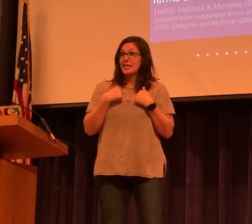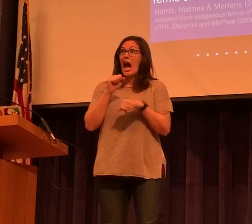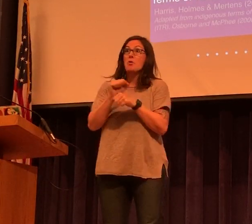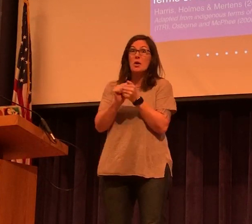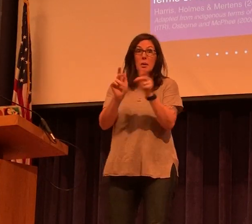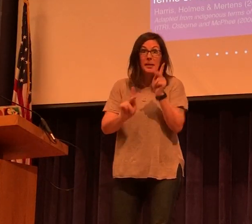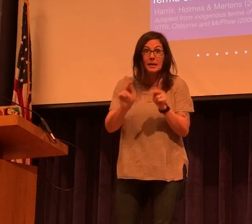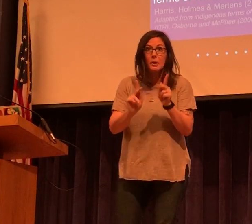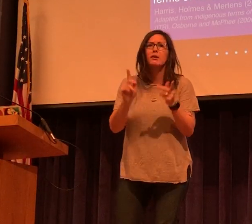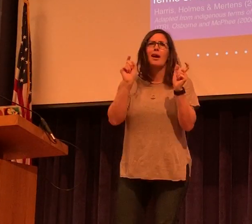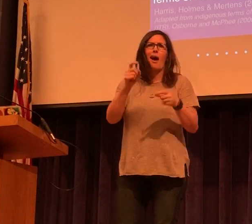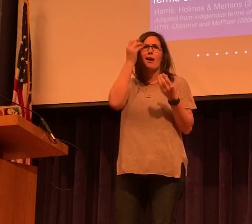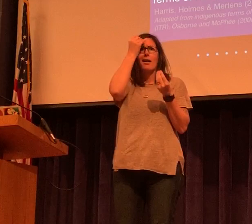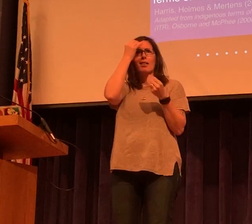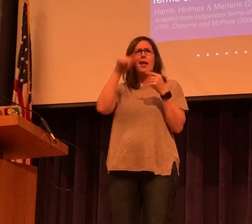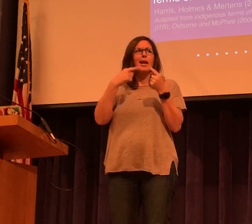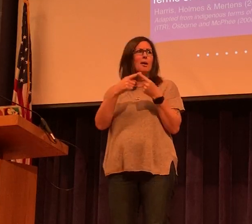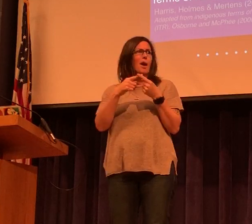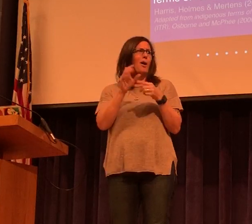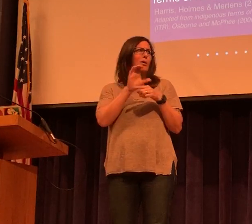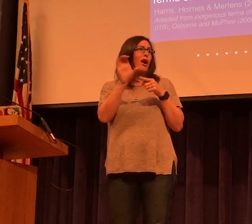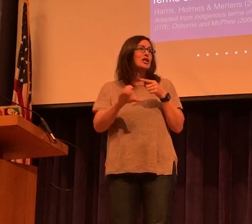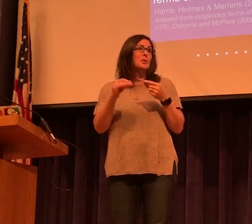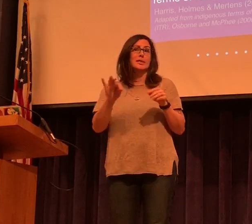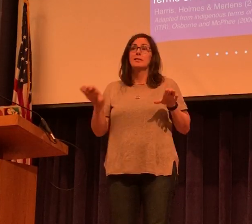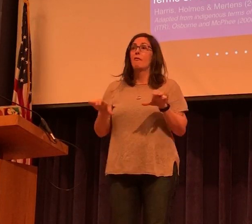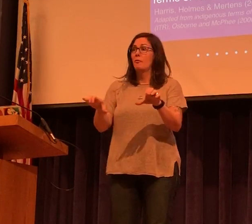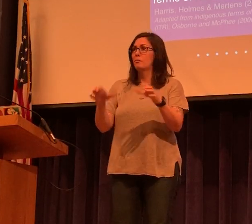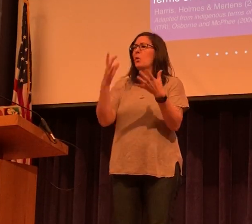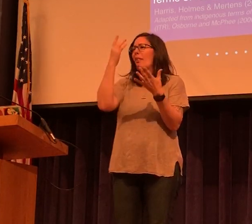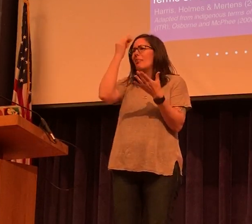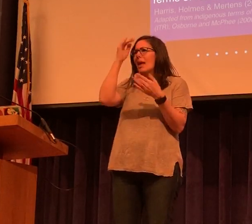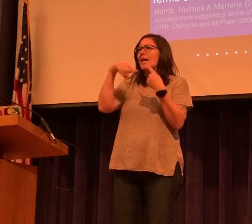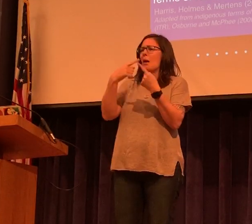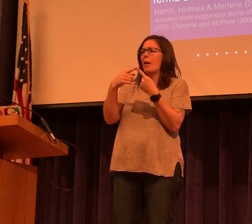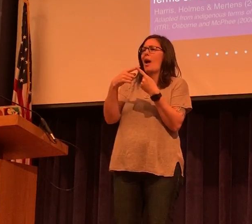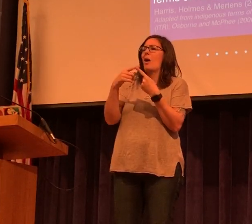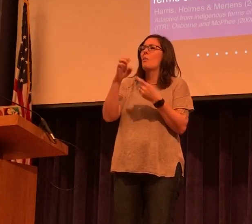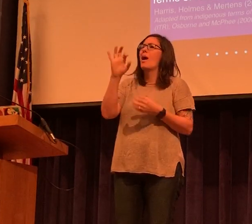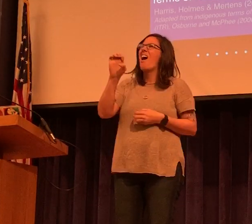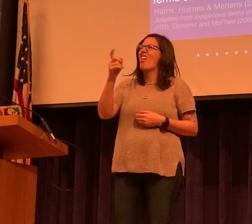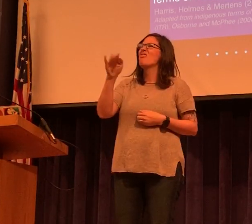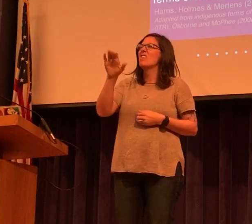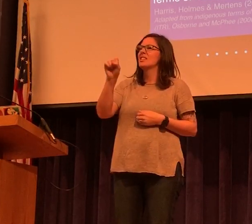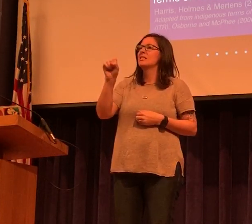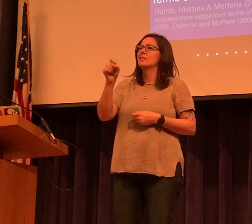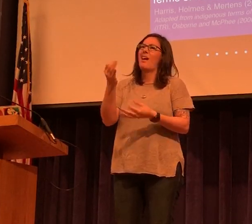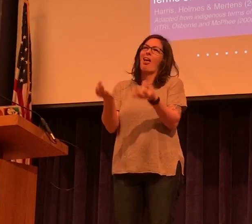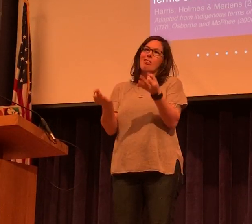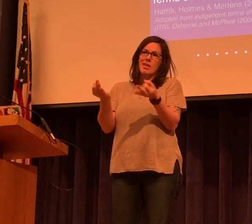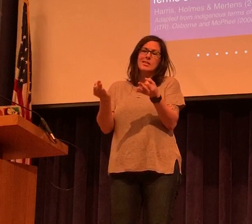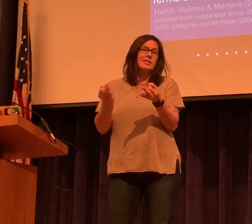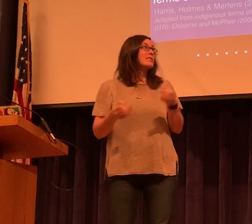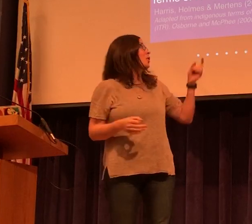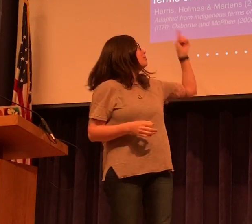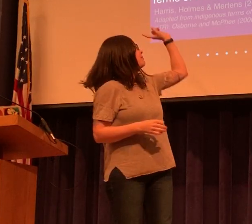And of course that means I work with people. And as such, I have to think about the consequences of my work, and therefore have to think